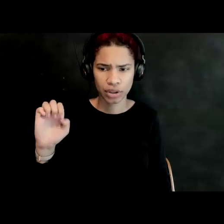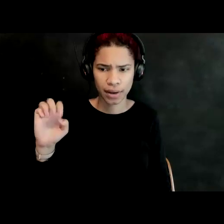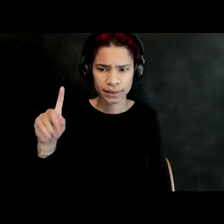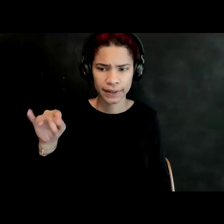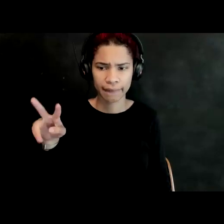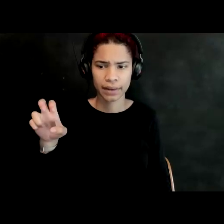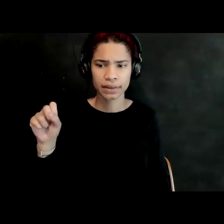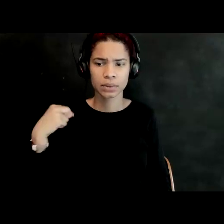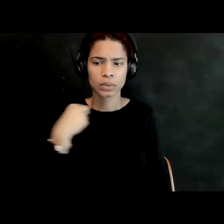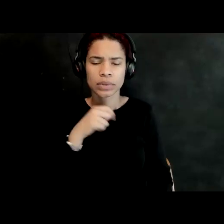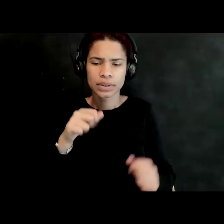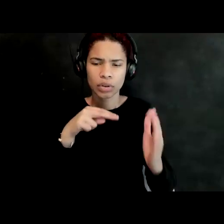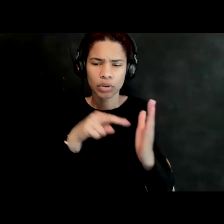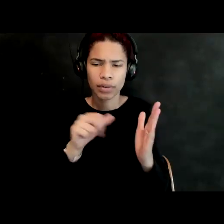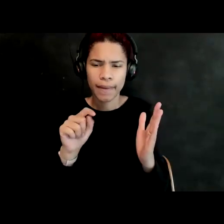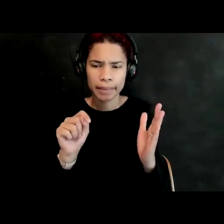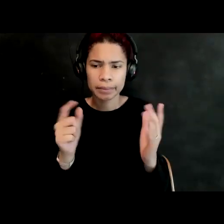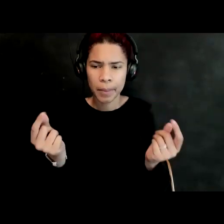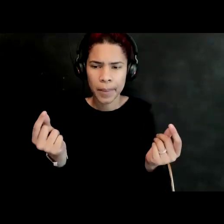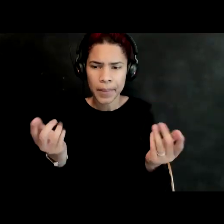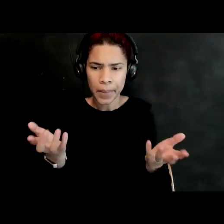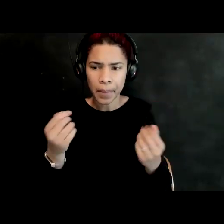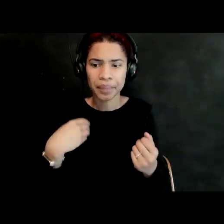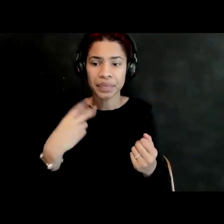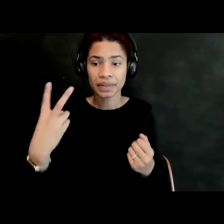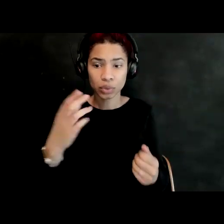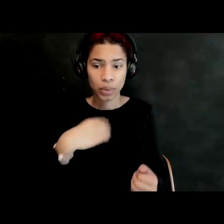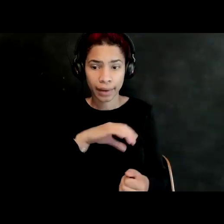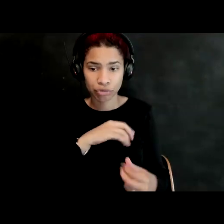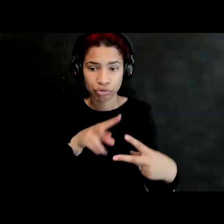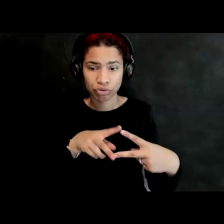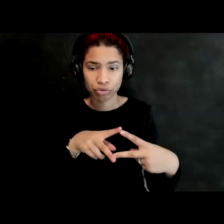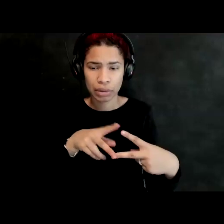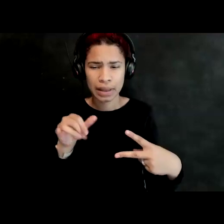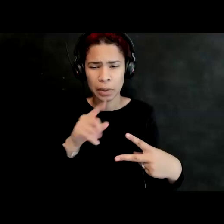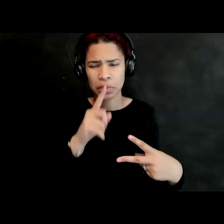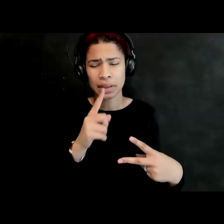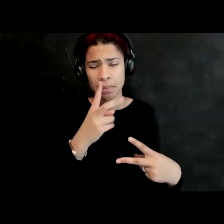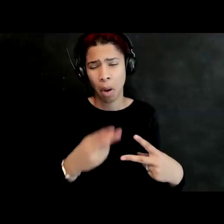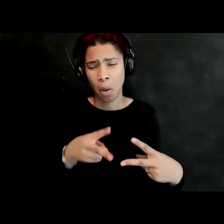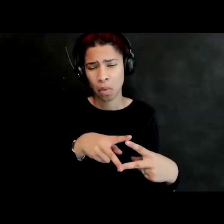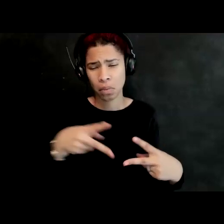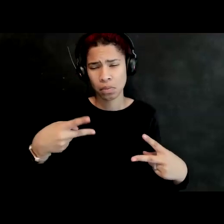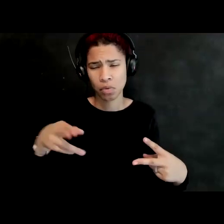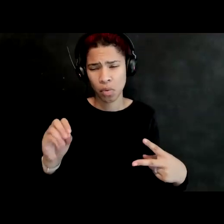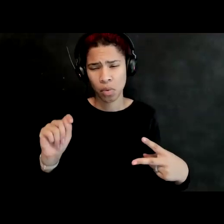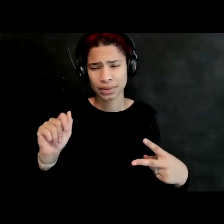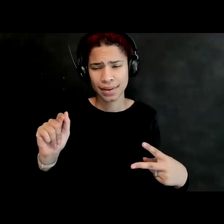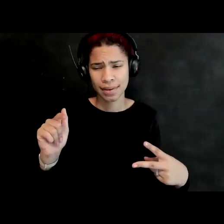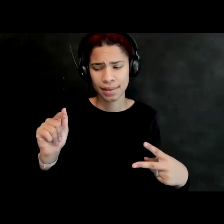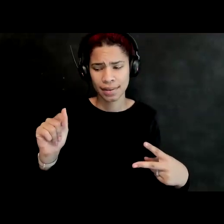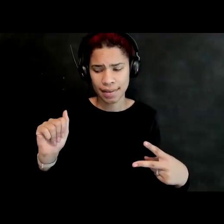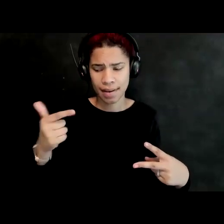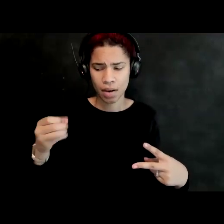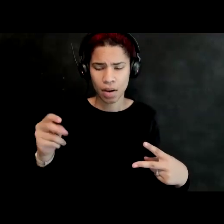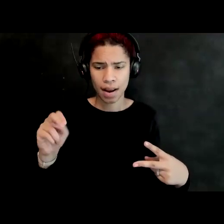two characters here. And as I said before, they're sort of the protagonists of their own story.